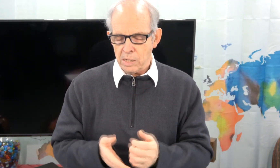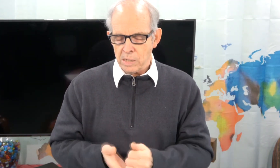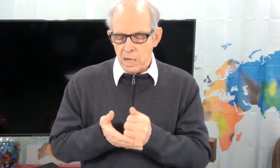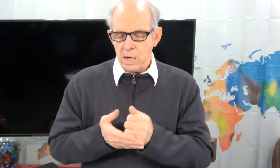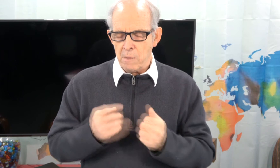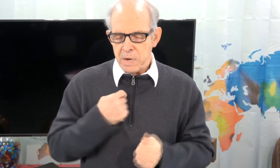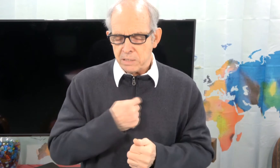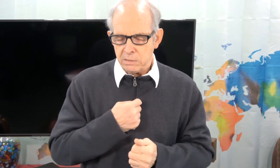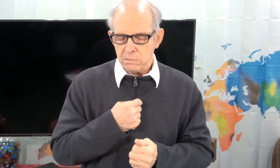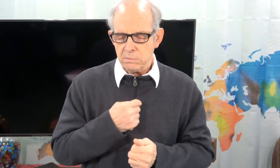Help us.